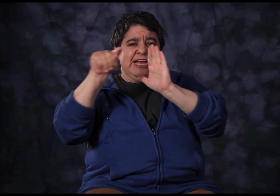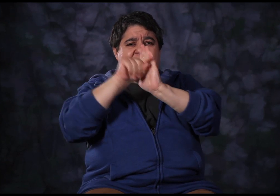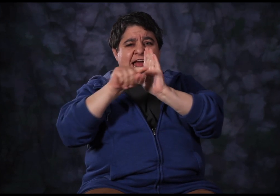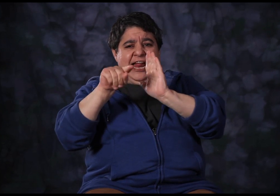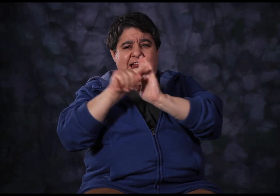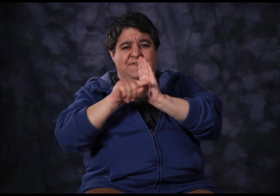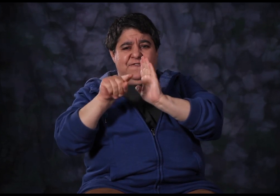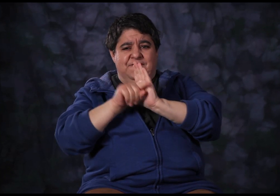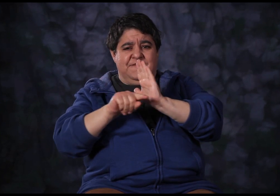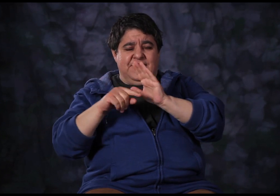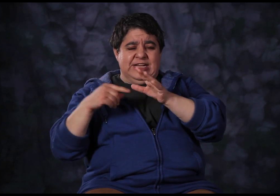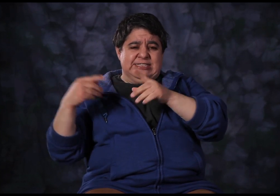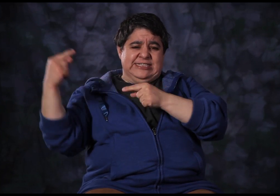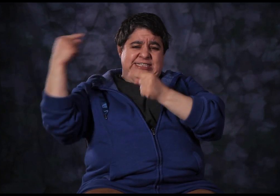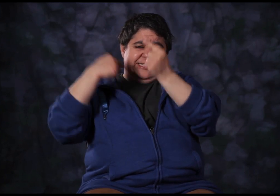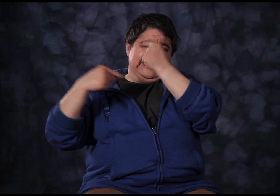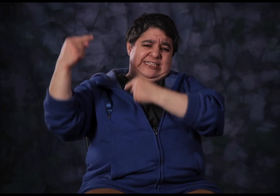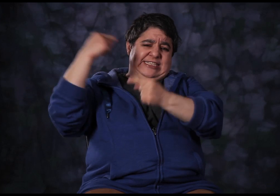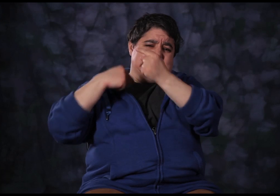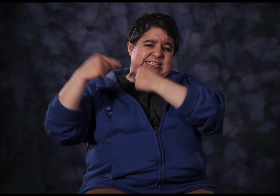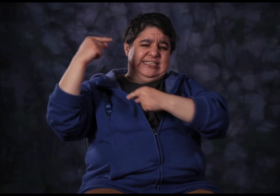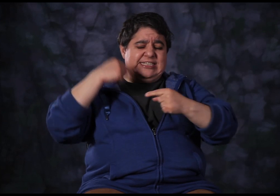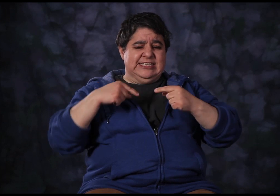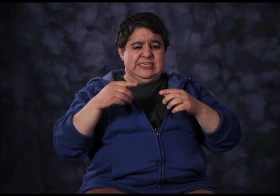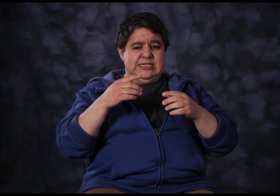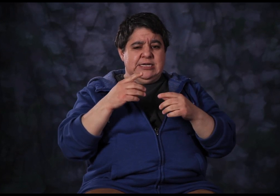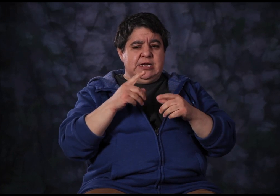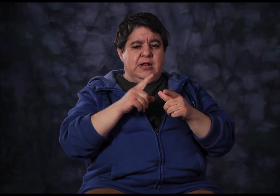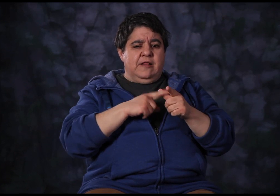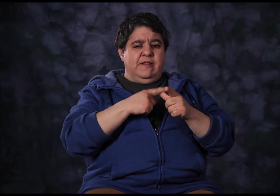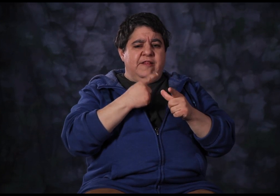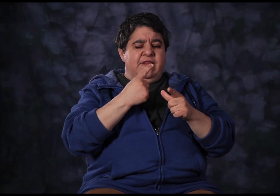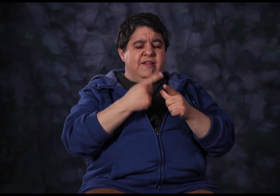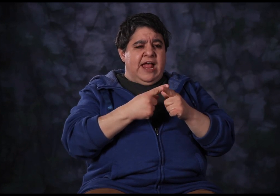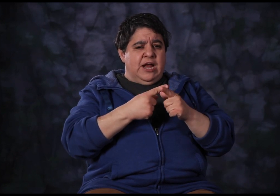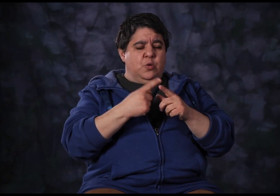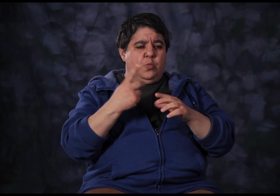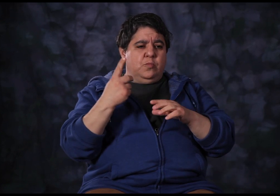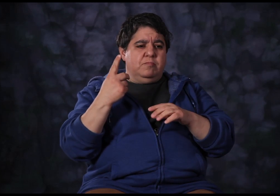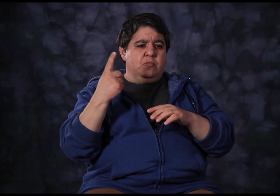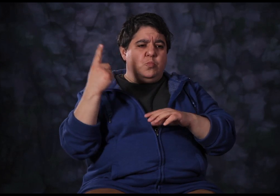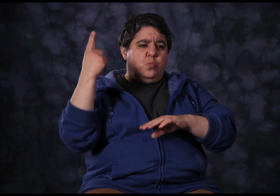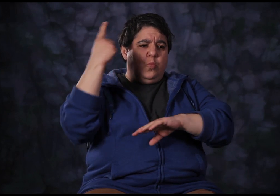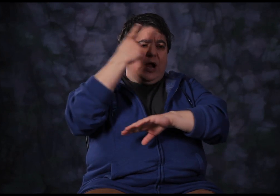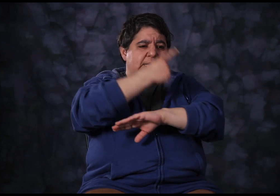But as the voices turned more negative and I felt that they were turning against me, that became an entirely different issue.